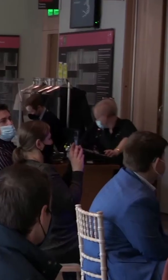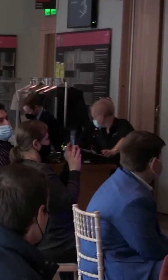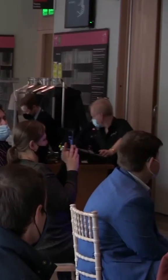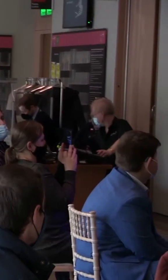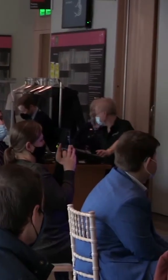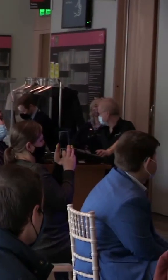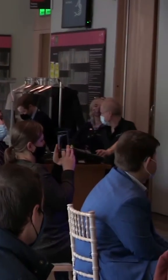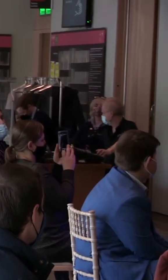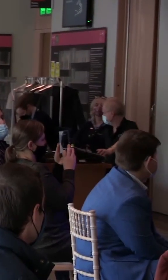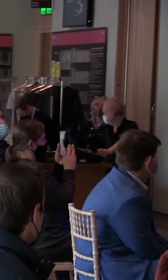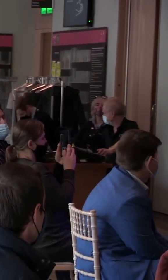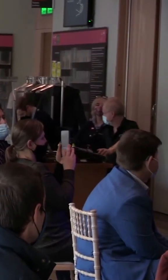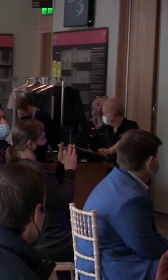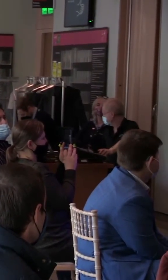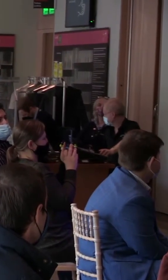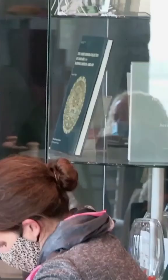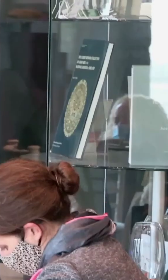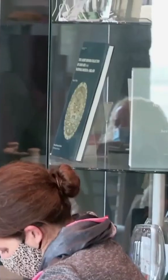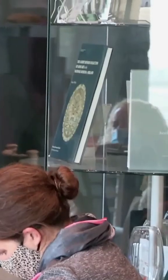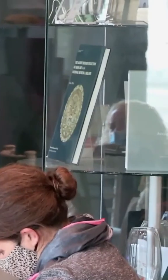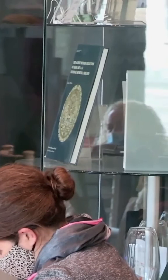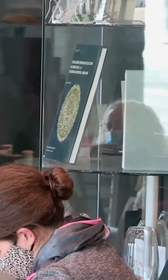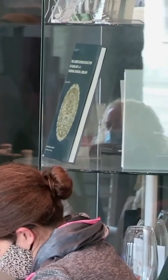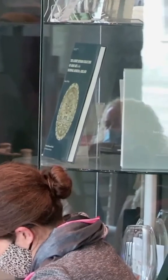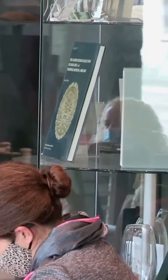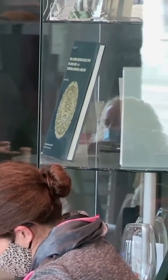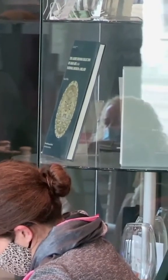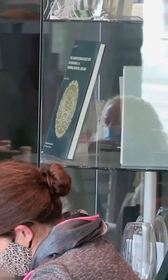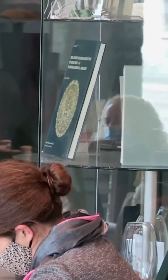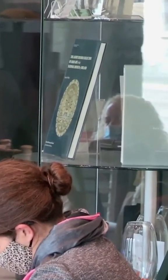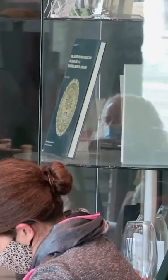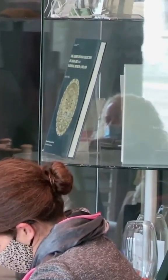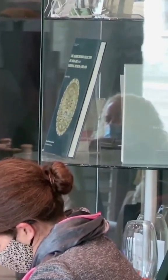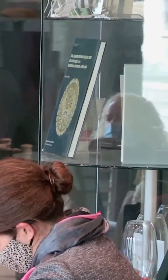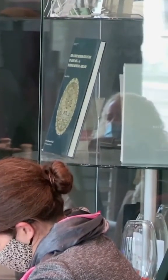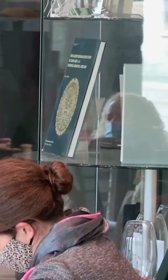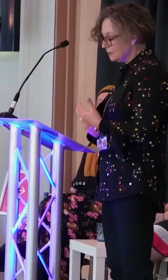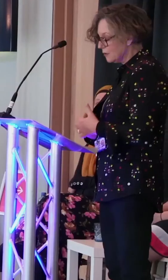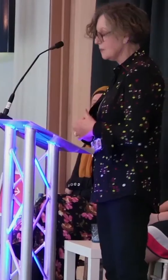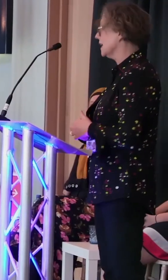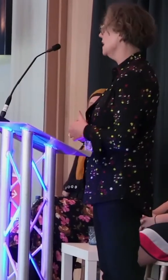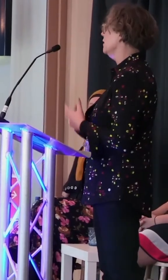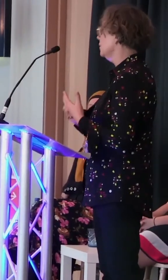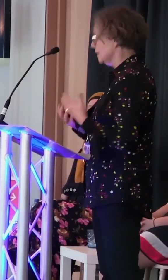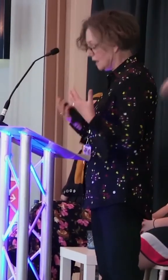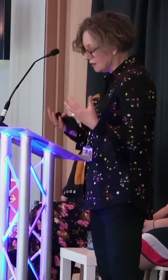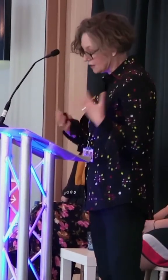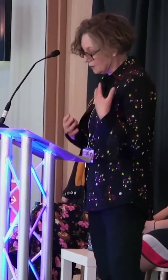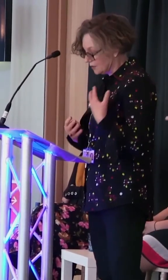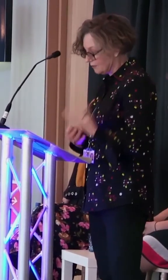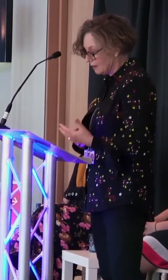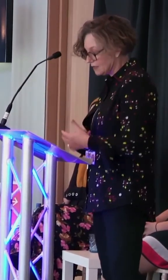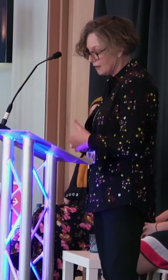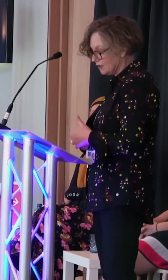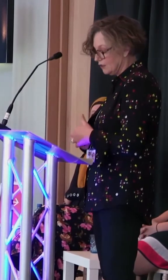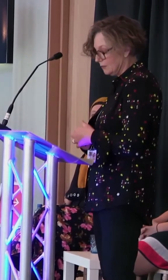a long and strong relationship. There are a number of people who were very key to the project, including Maria McKinney, the artist who